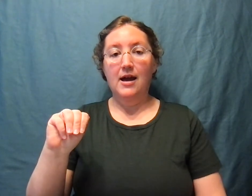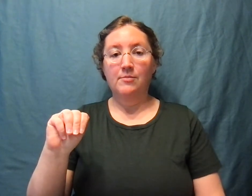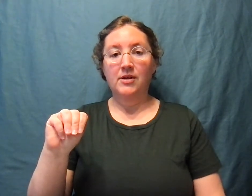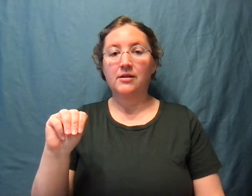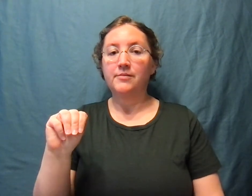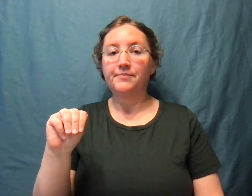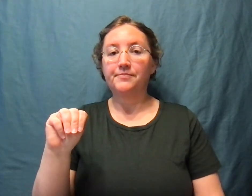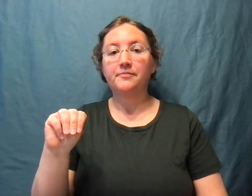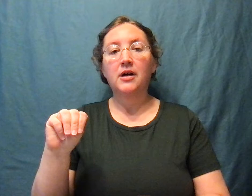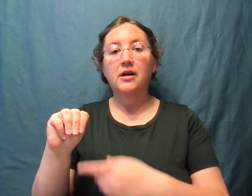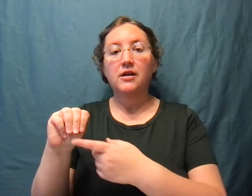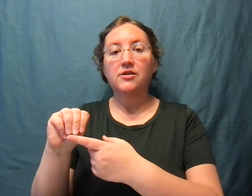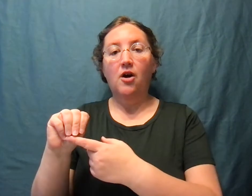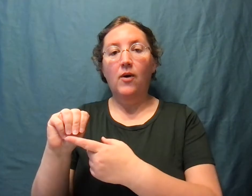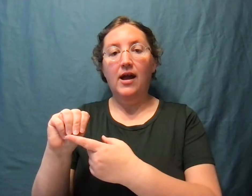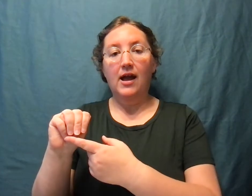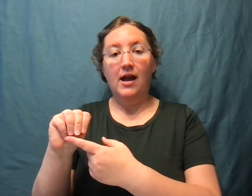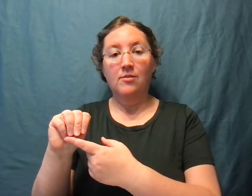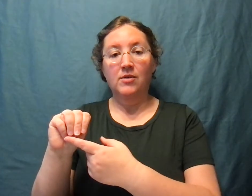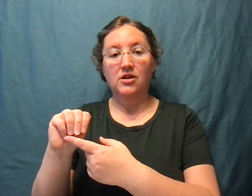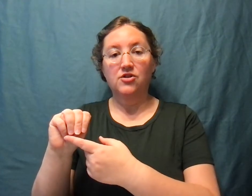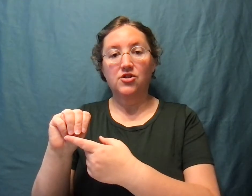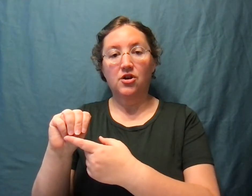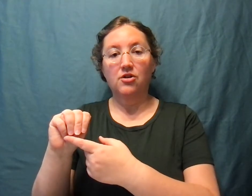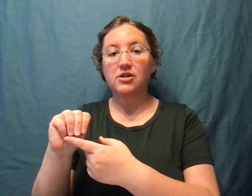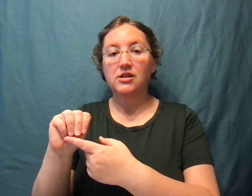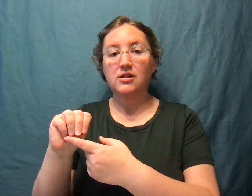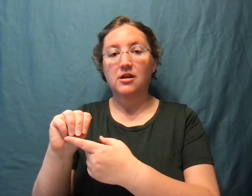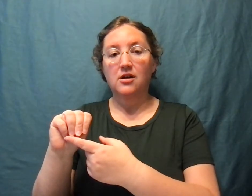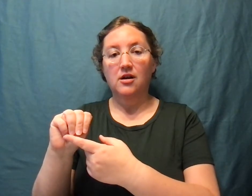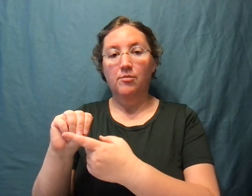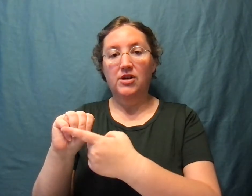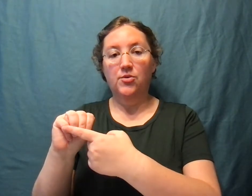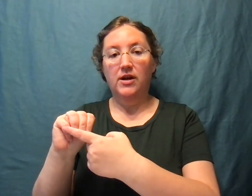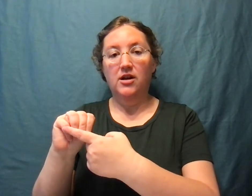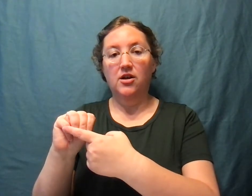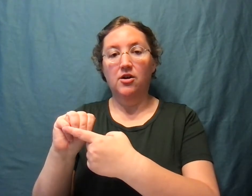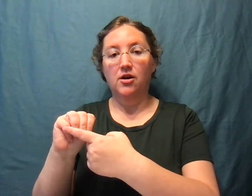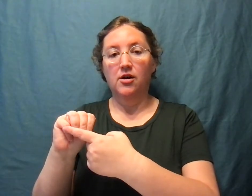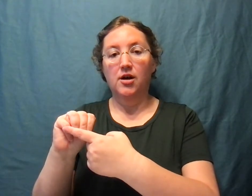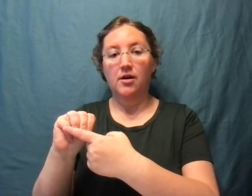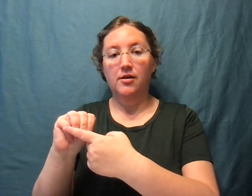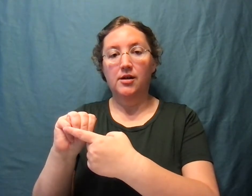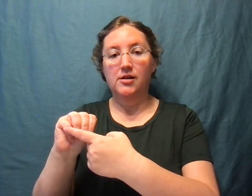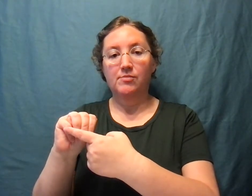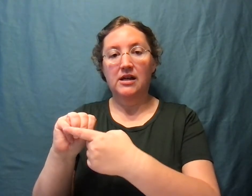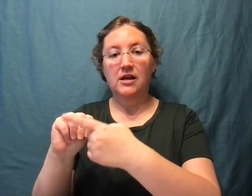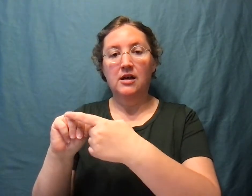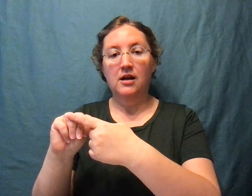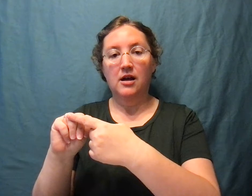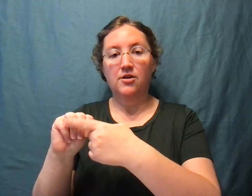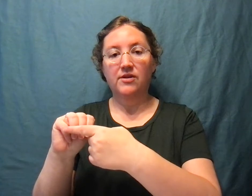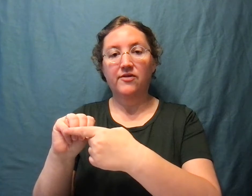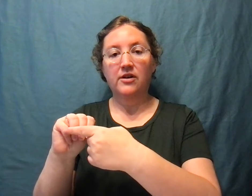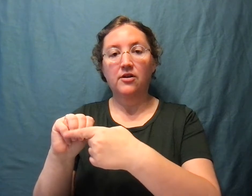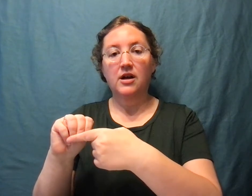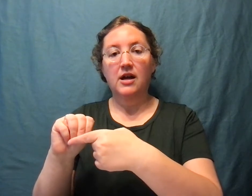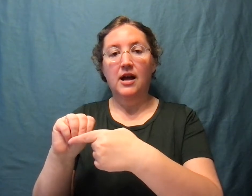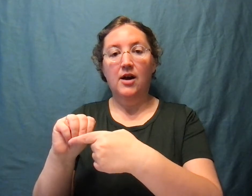M, so M starts between your pinky and your ring finger. And a way